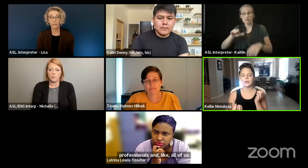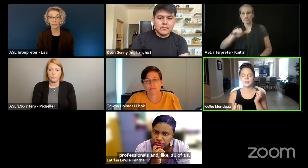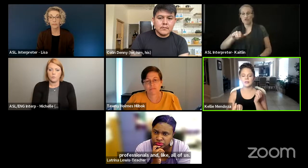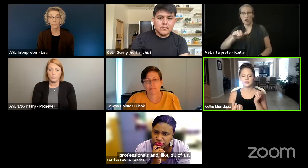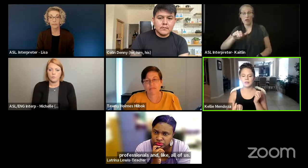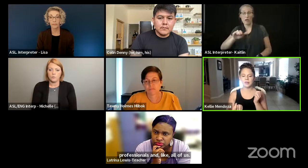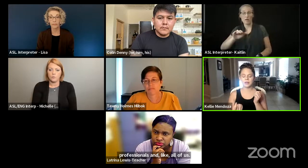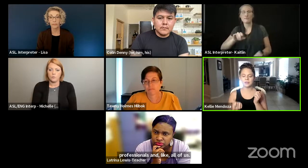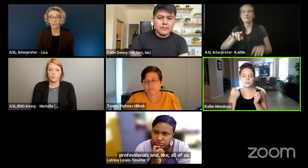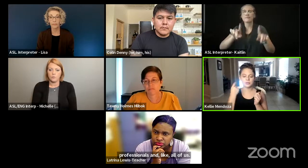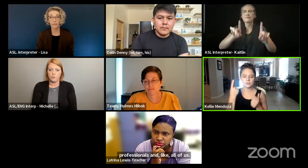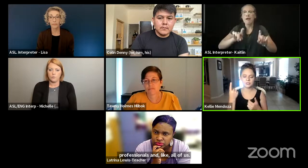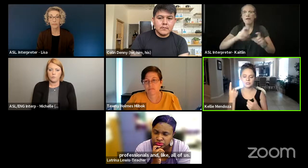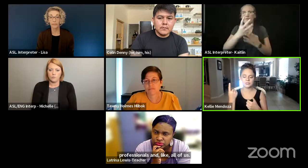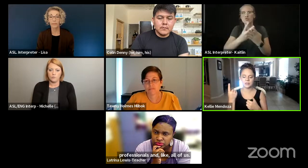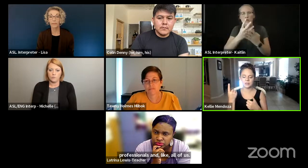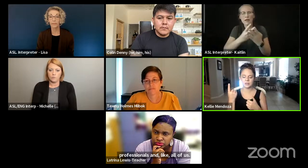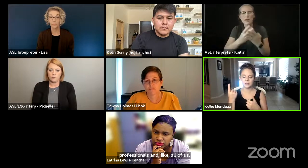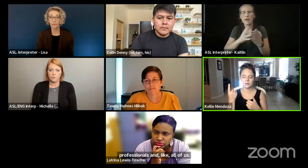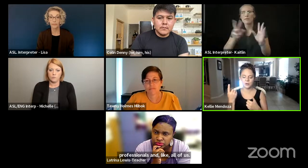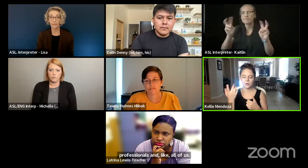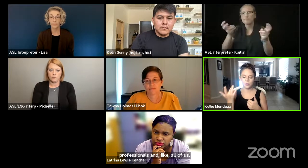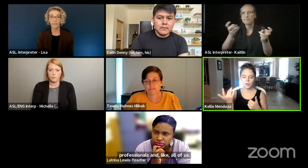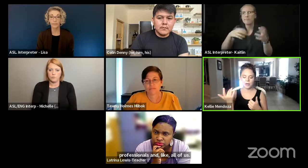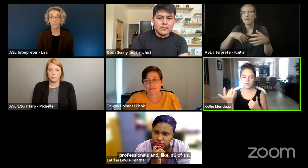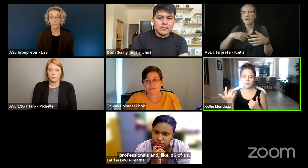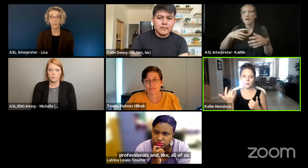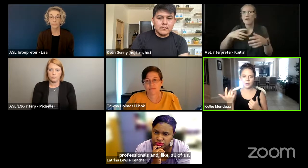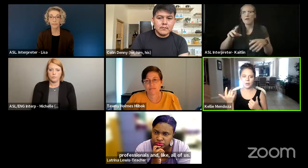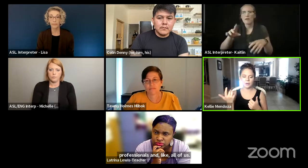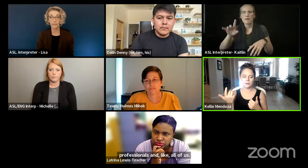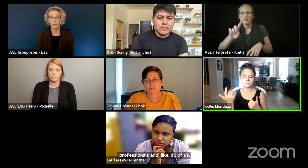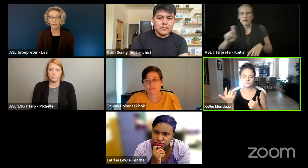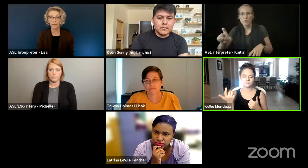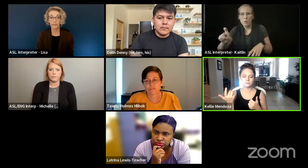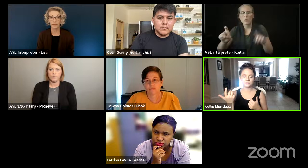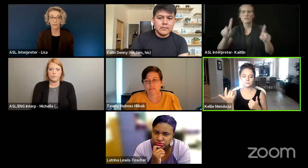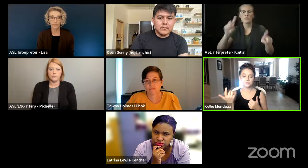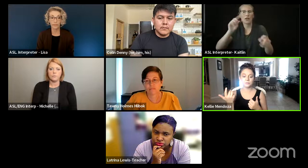technology. And I don't understand why,